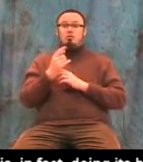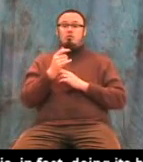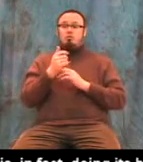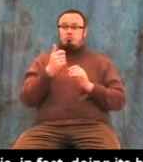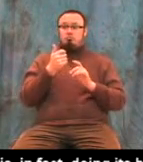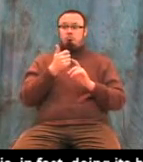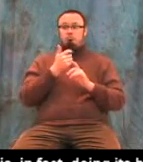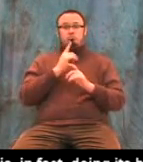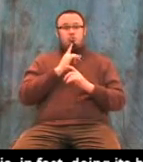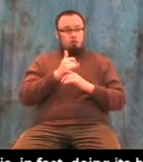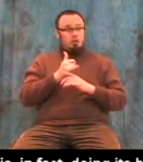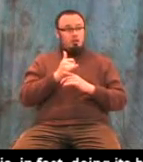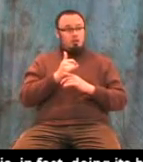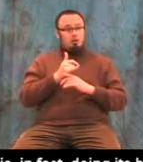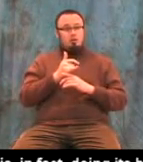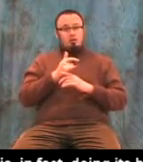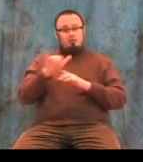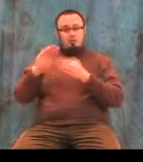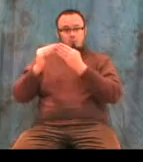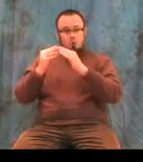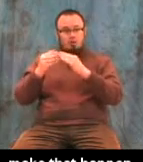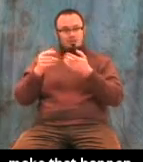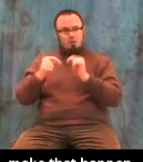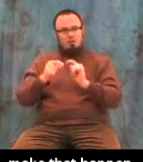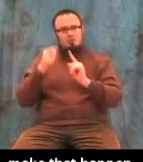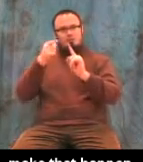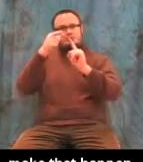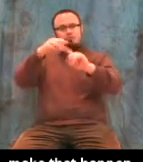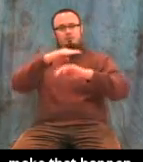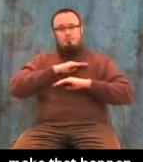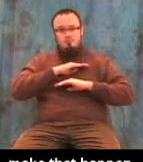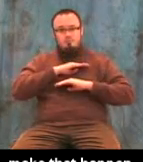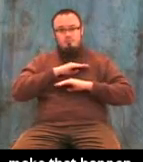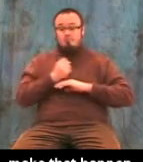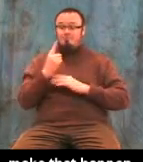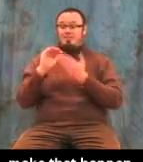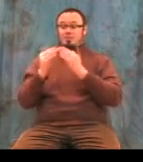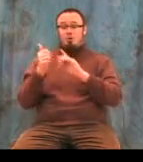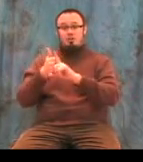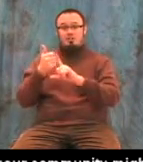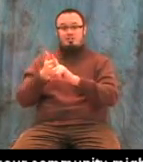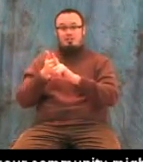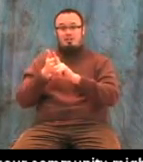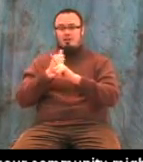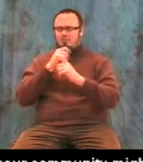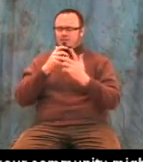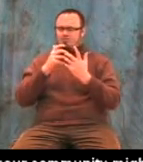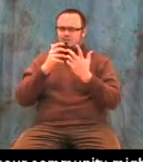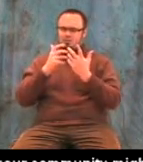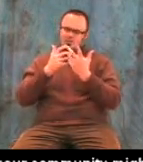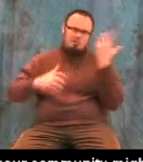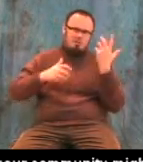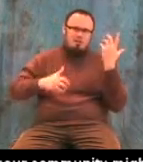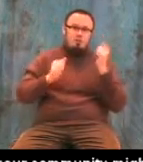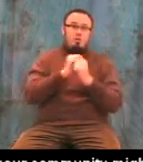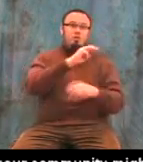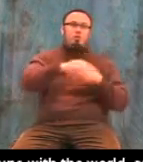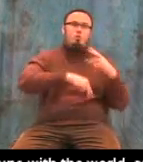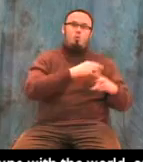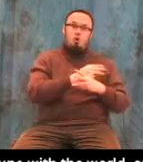in fact, doing the best to make that happen. But your community might be out of sync with the world, and